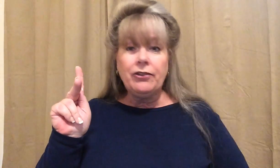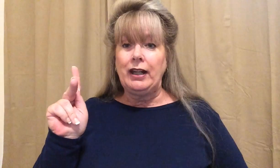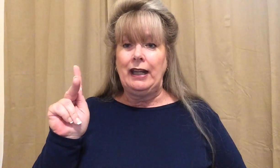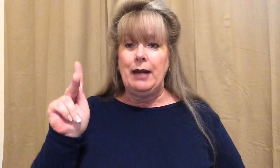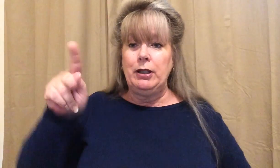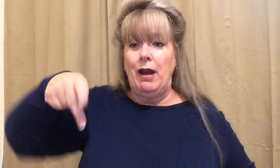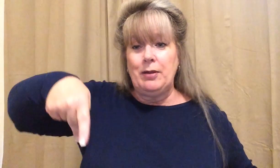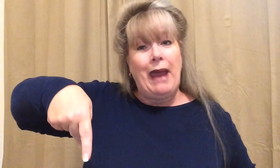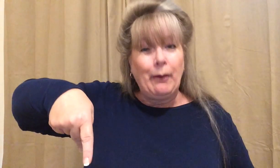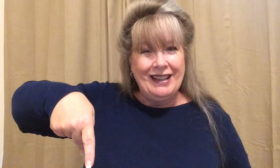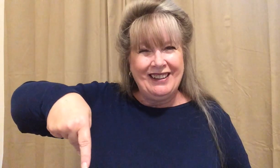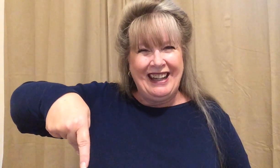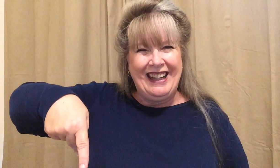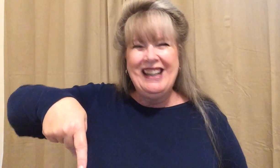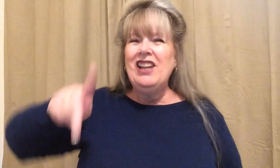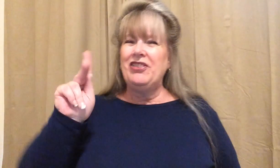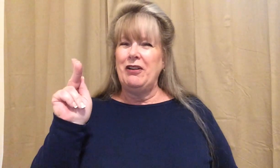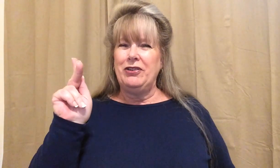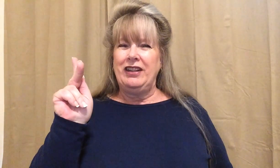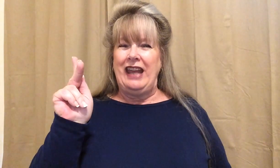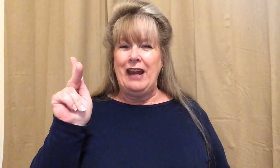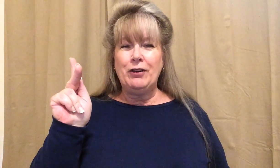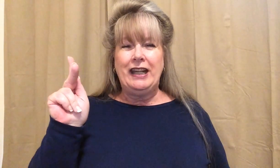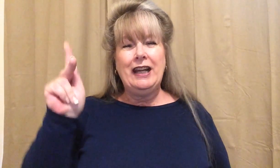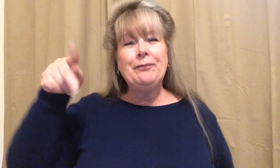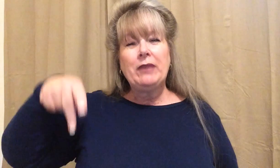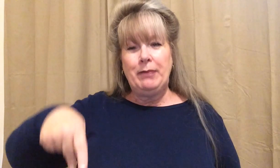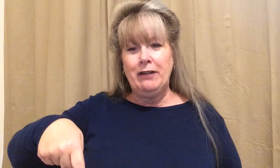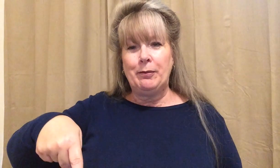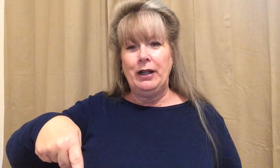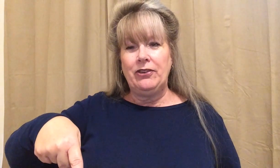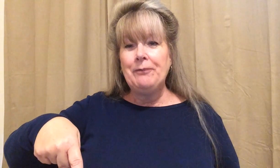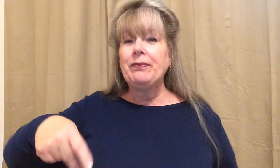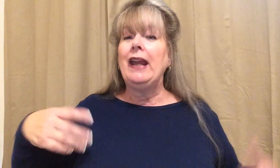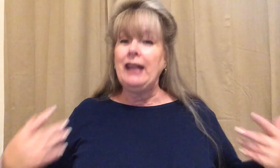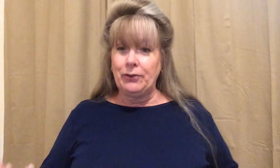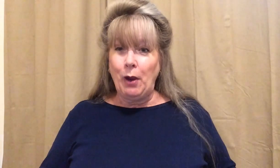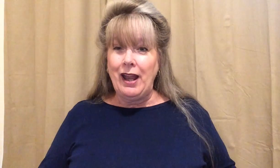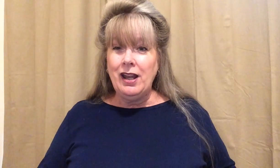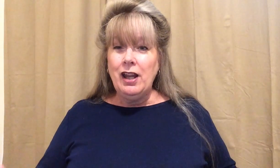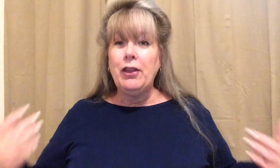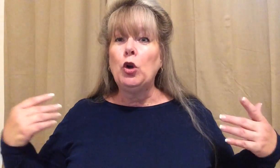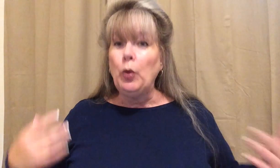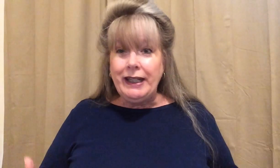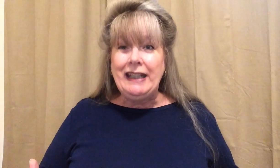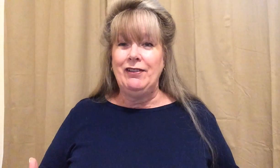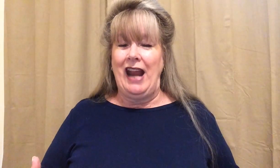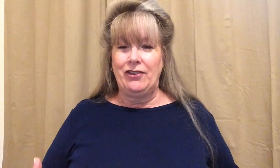like a K, but you have to bow it, okay? So it's K for king, P for prince. And guess what? The queen even has to